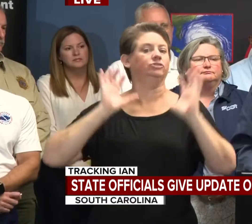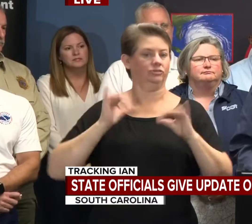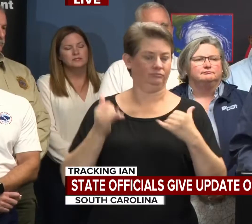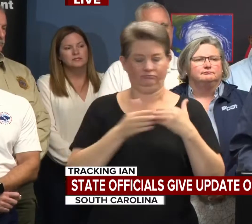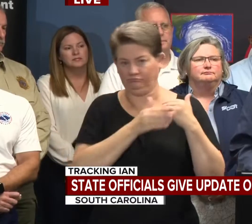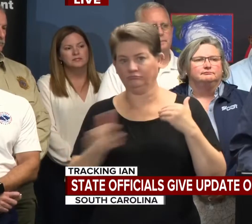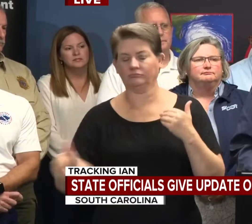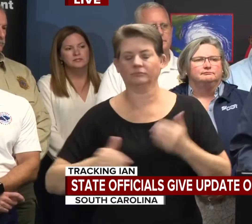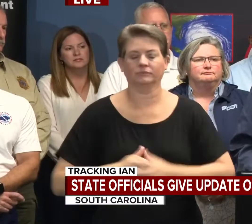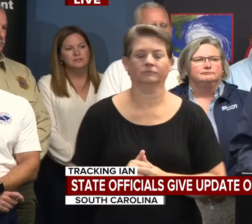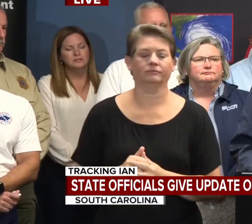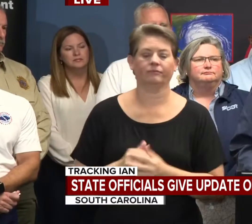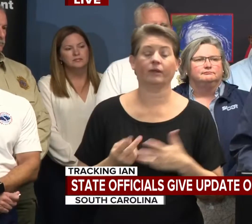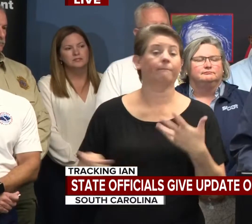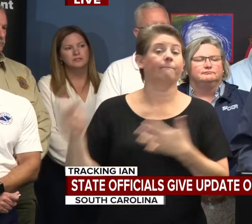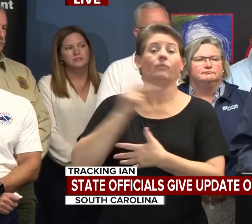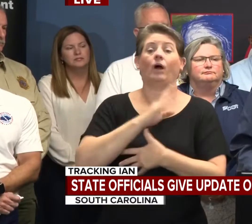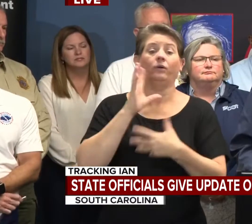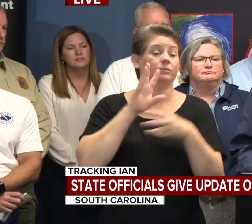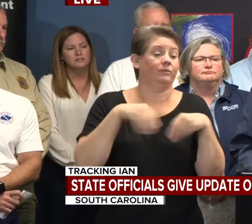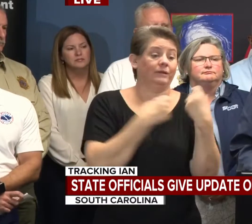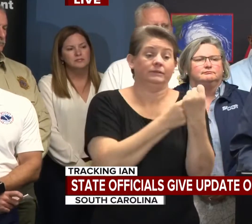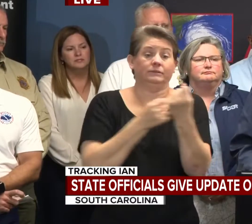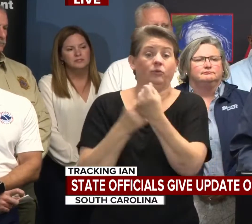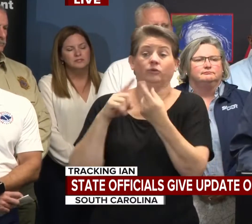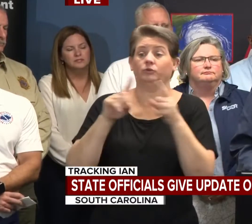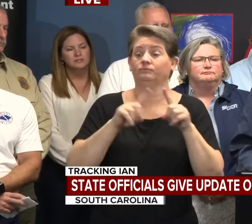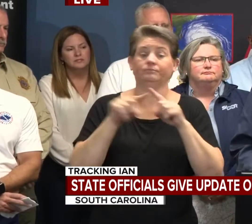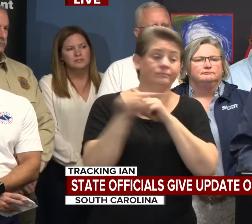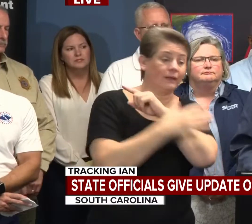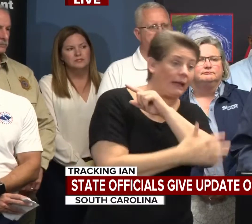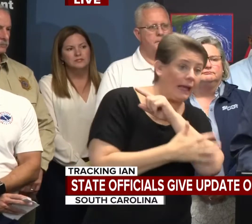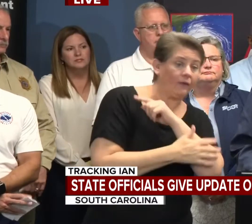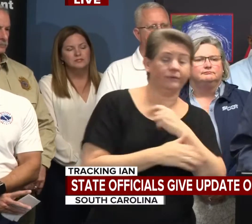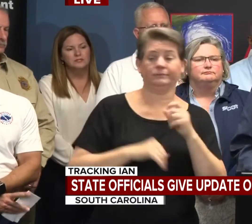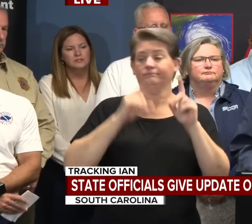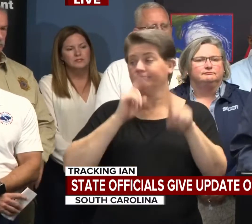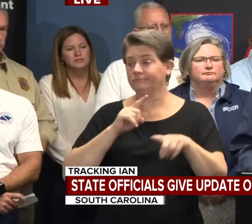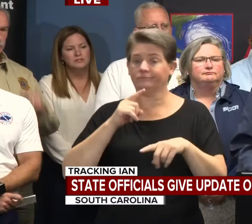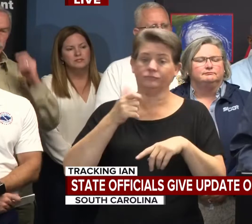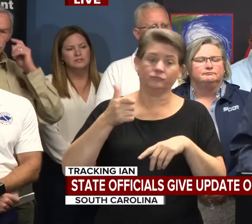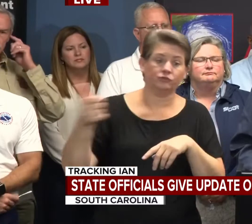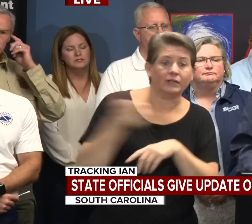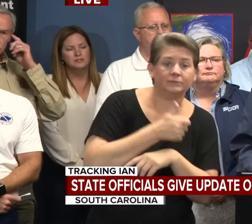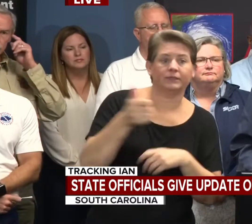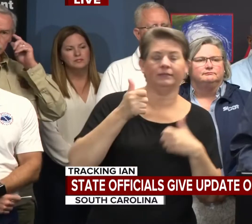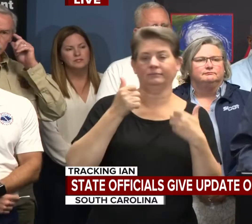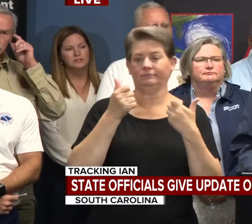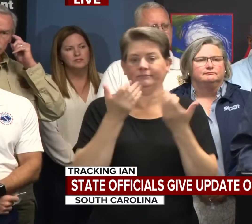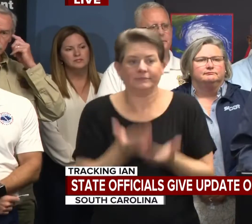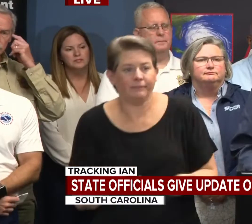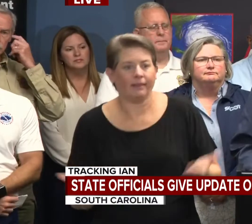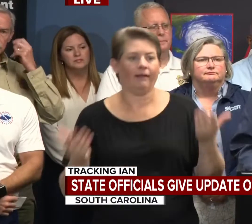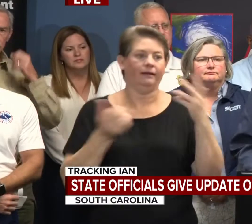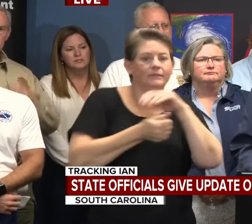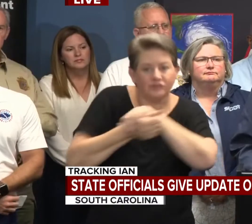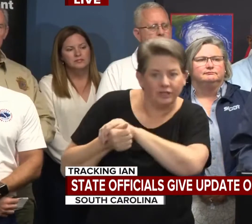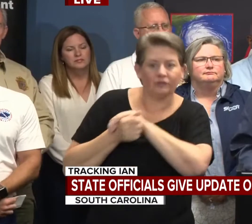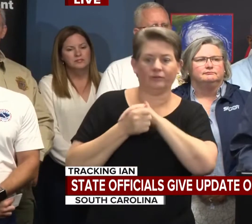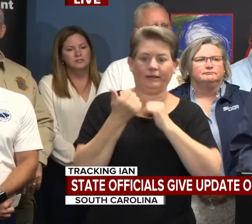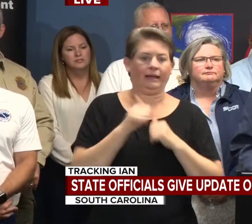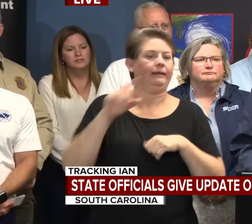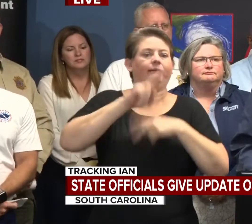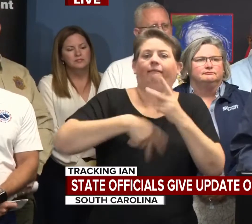now, priorities include support to counties and responding to transportation, sheltering, supply, and equipment missions. We're